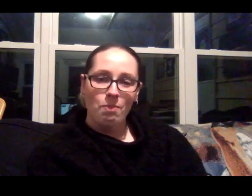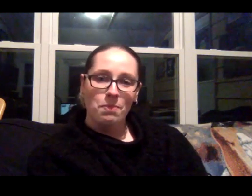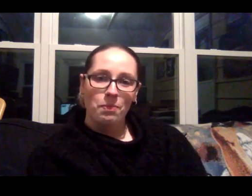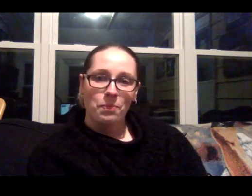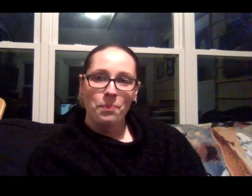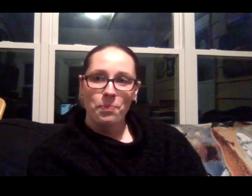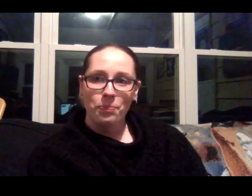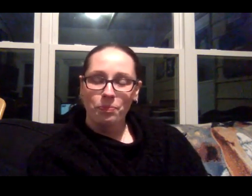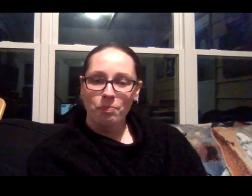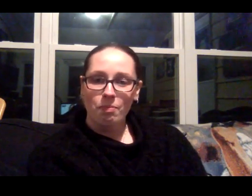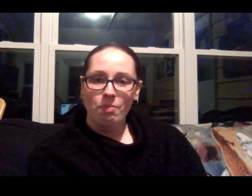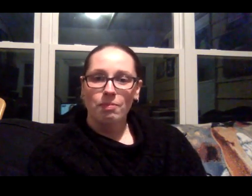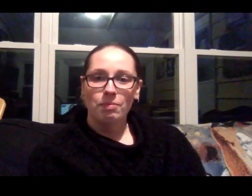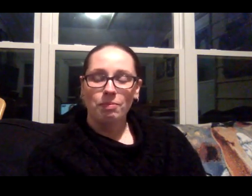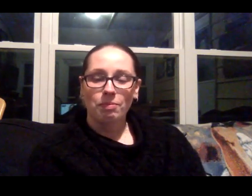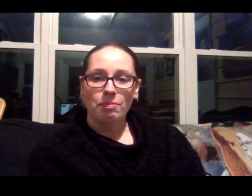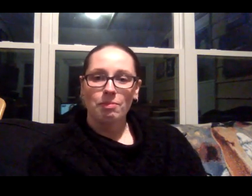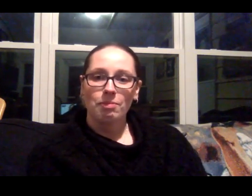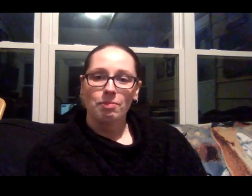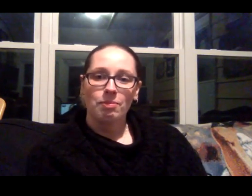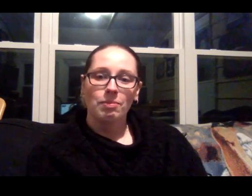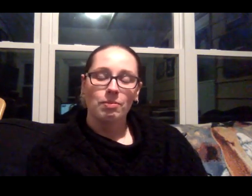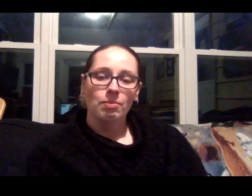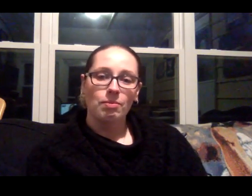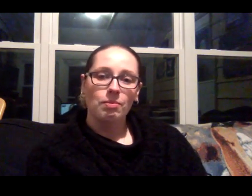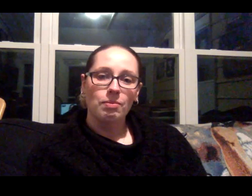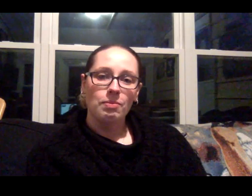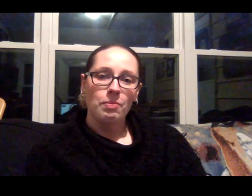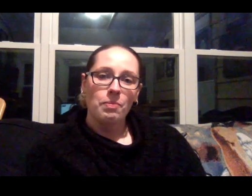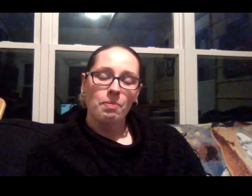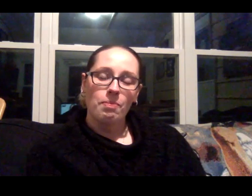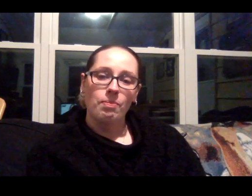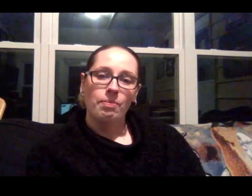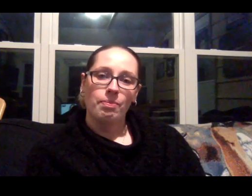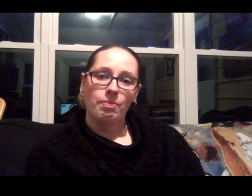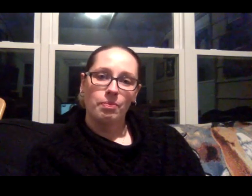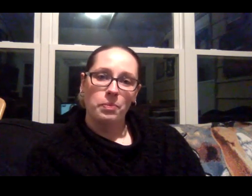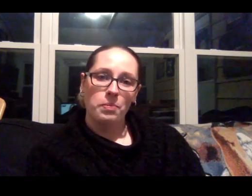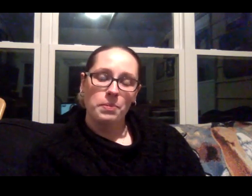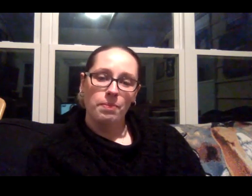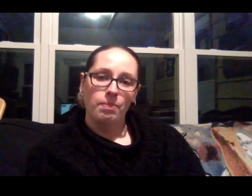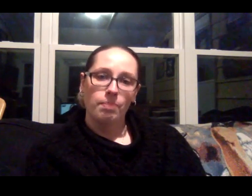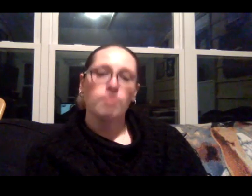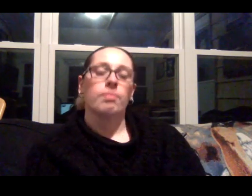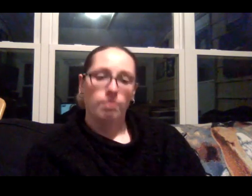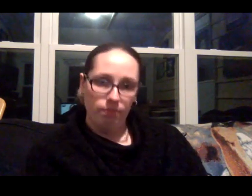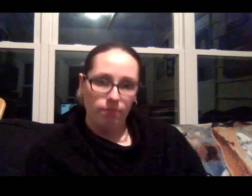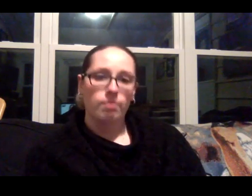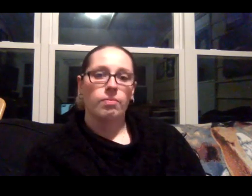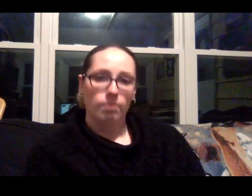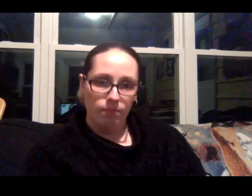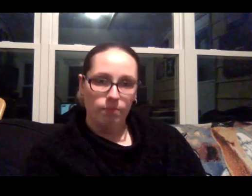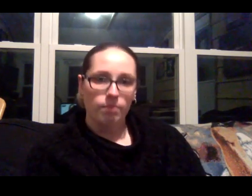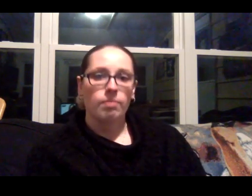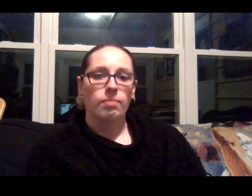reason that I love having you on here to talk about this topic in particular is because it's a really hot topic right now, basically